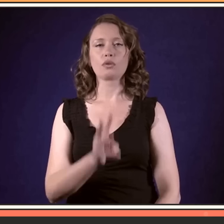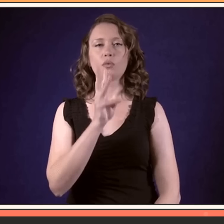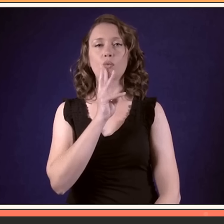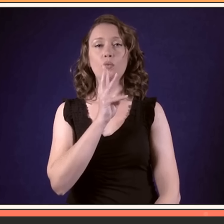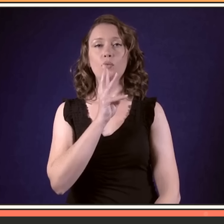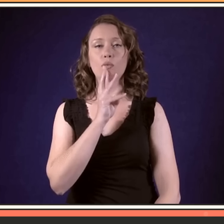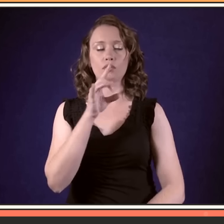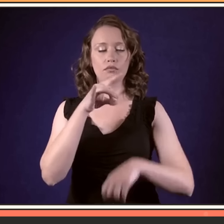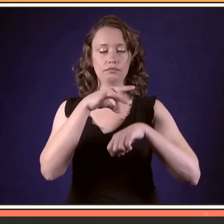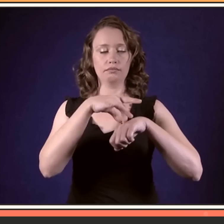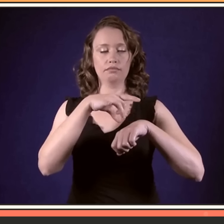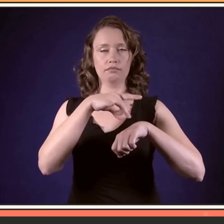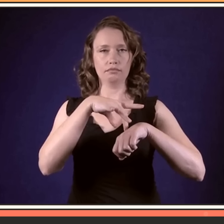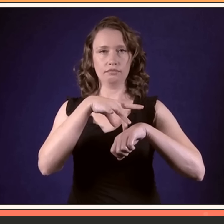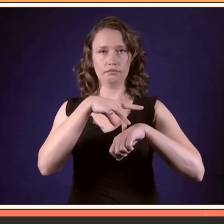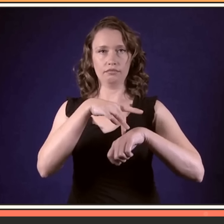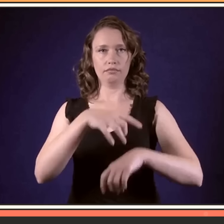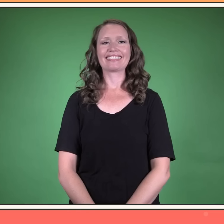Watermelon.